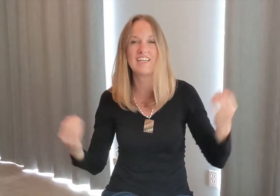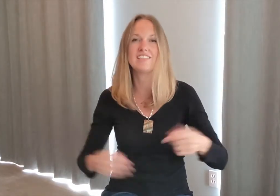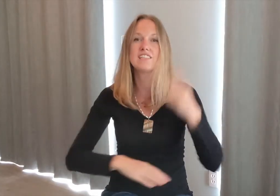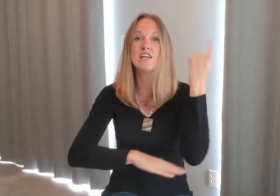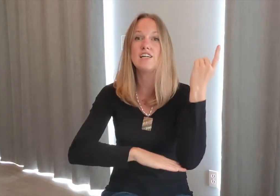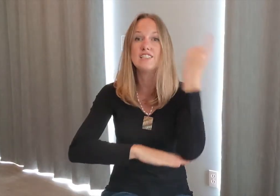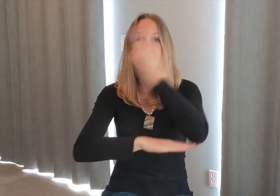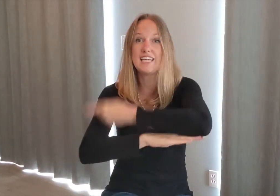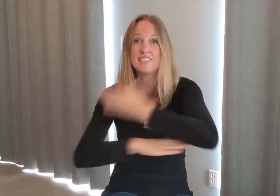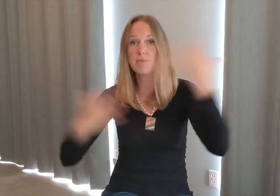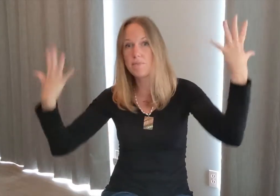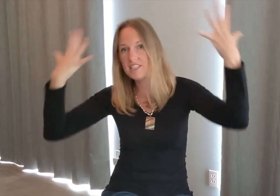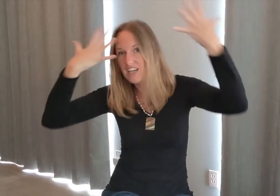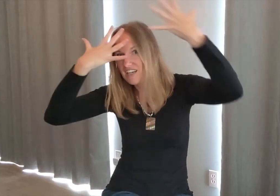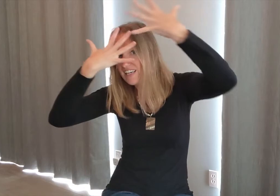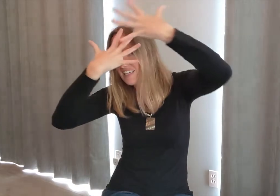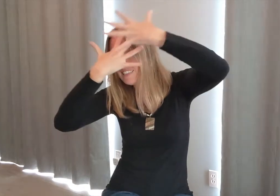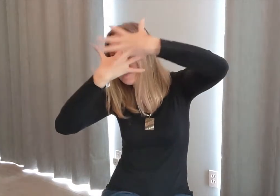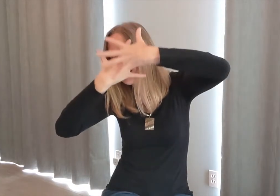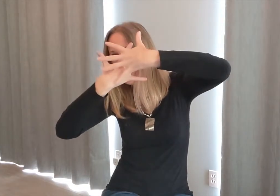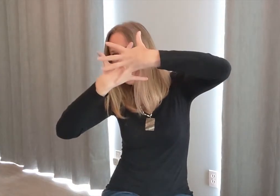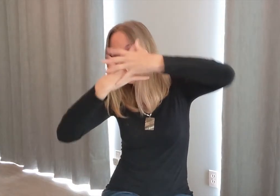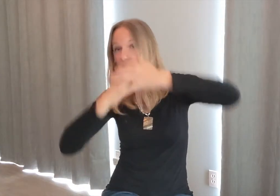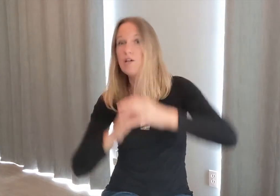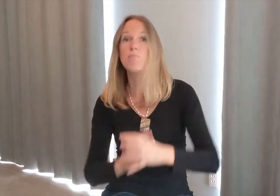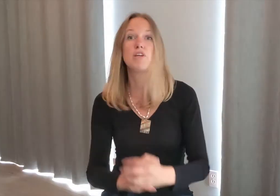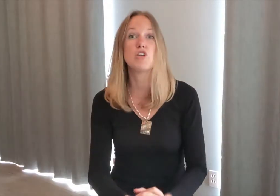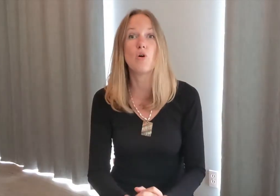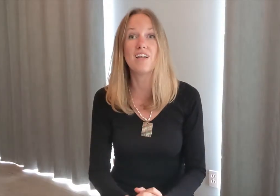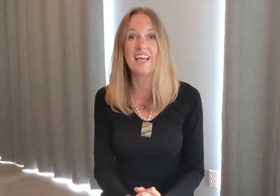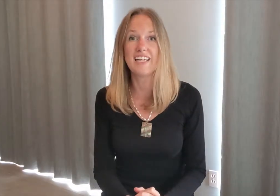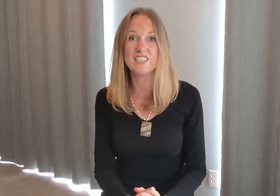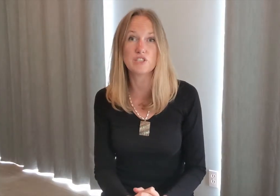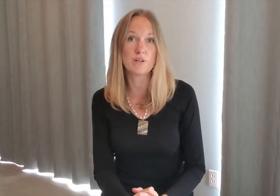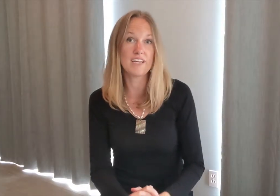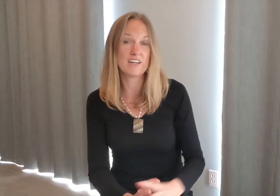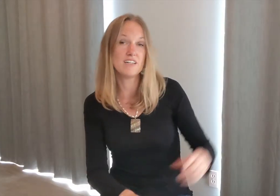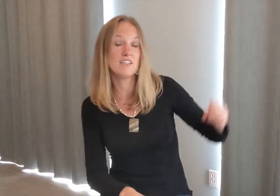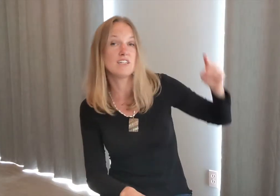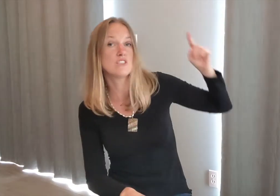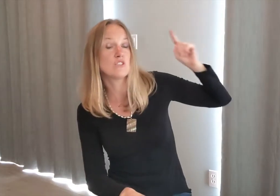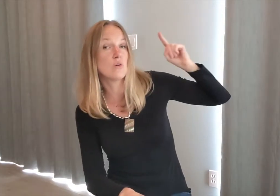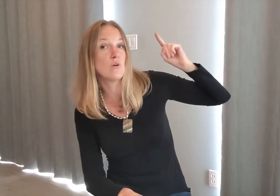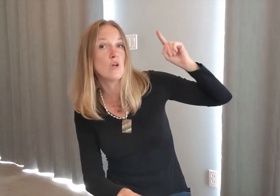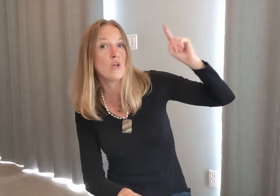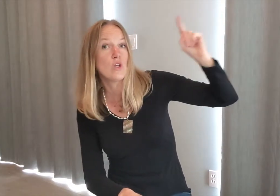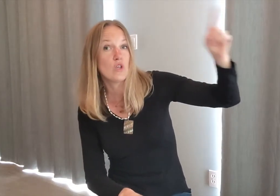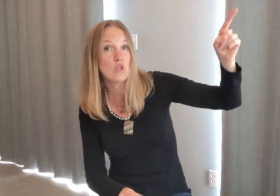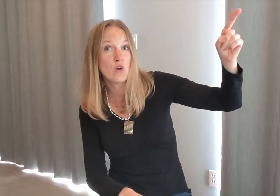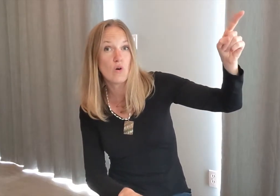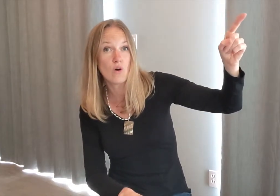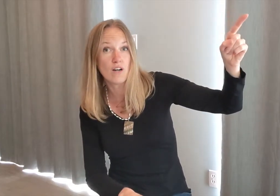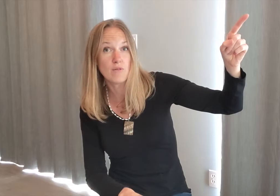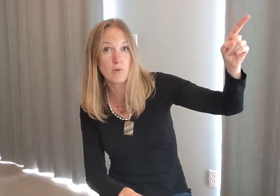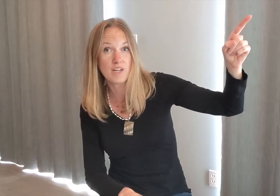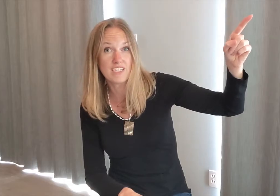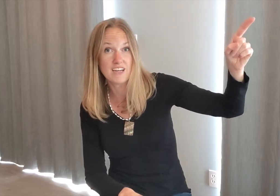Darkest. Days may be darkest, but your light is greater. So we're pointing to God